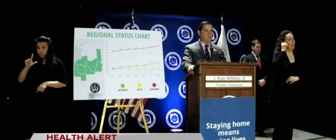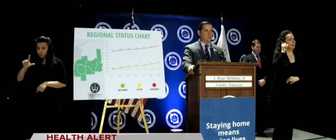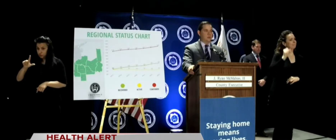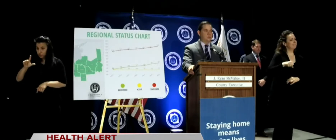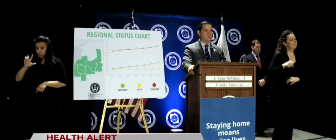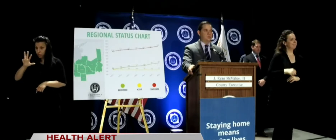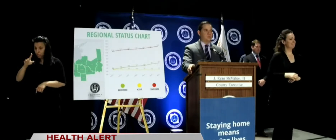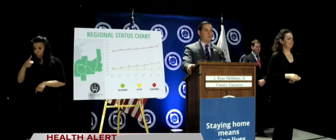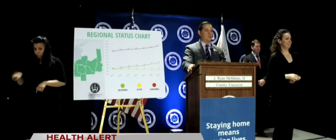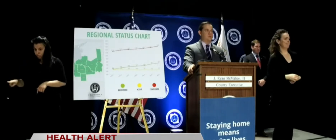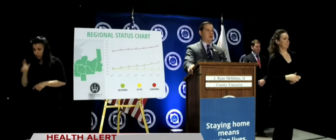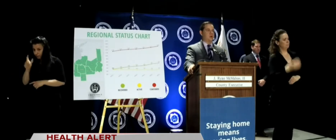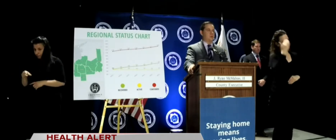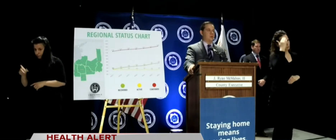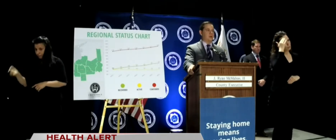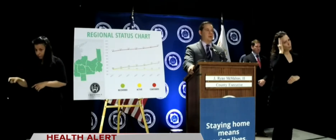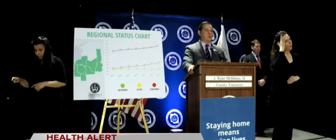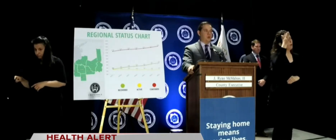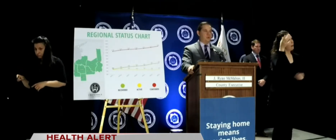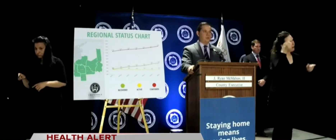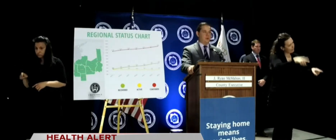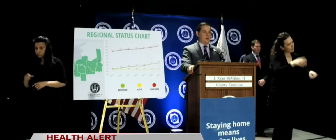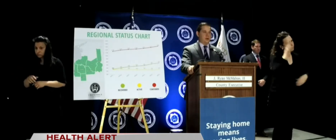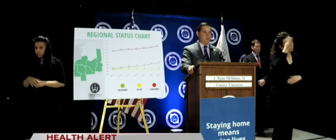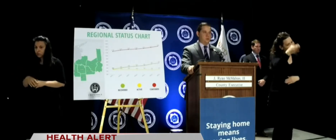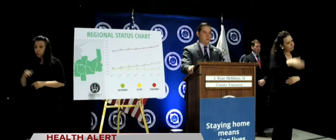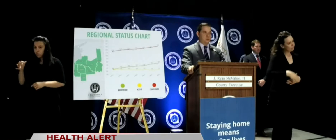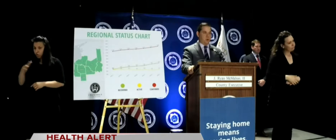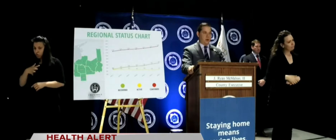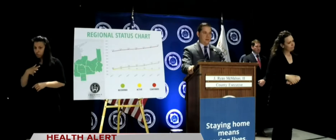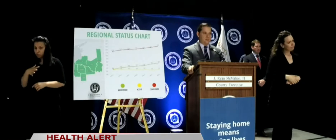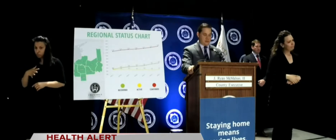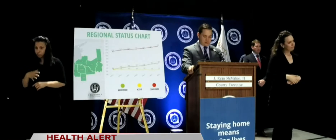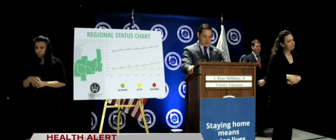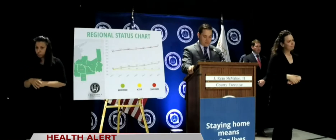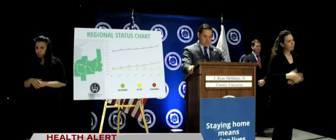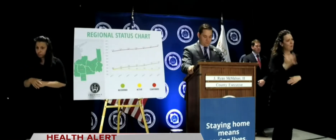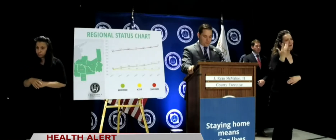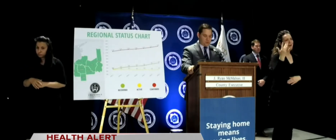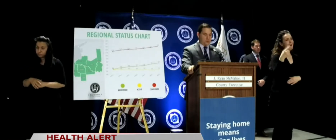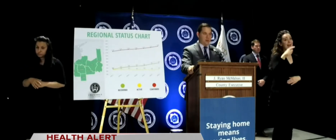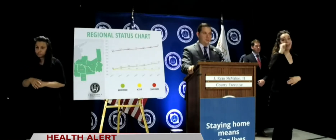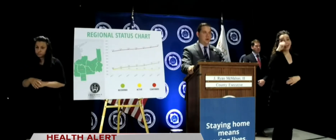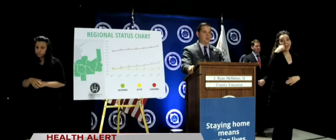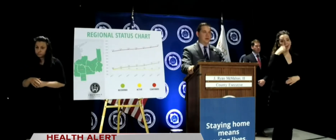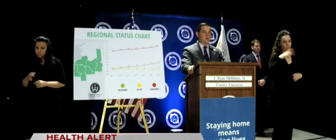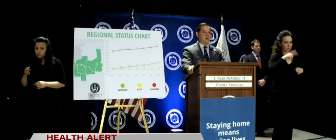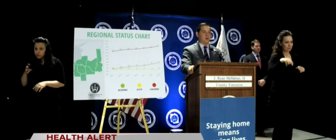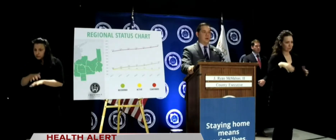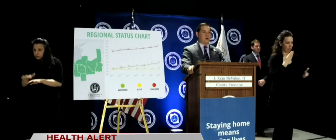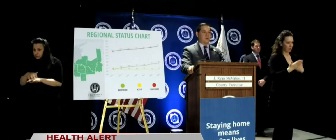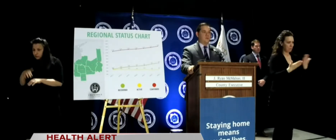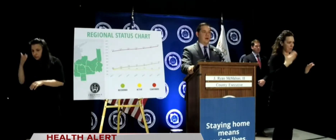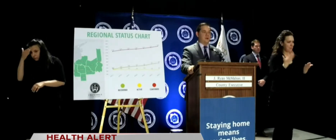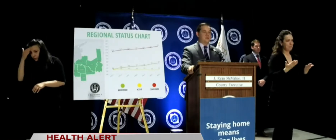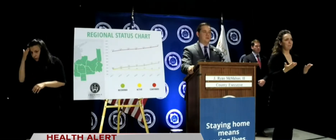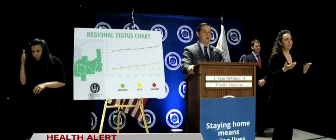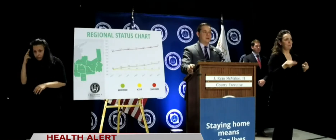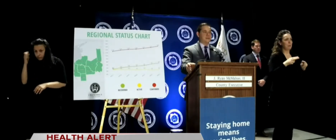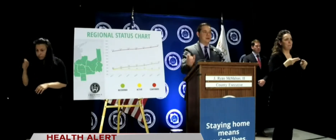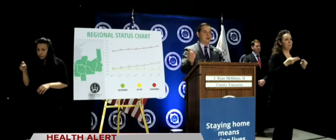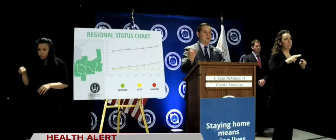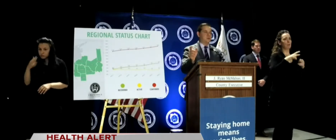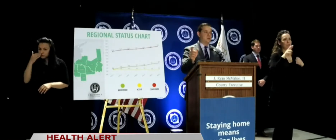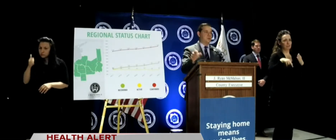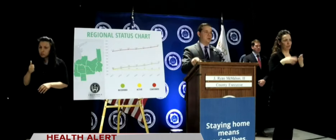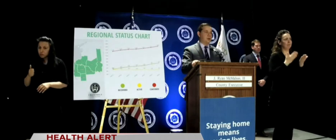We knew that this would be a moving target with our yellow curve as we're doing proactive testing and trying to hunt out the virus in